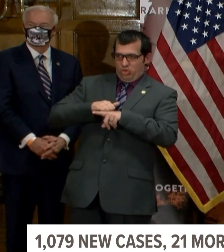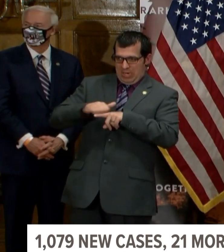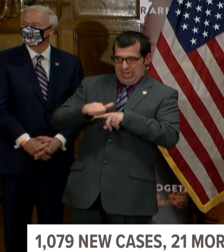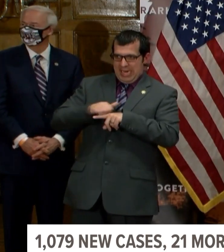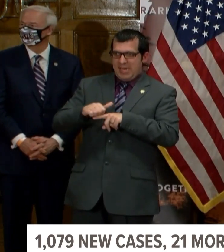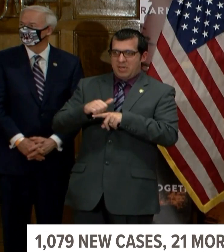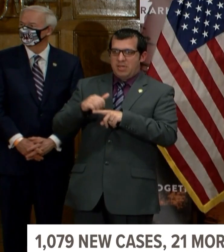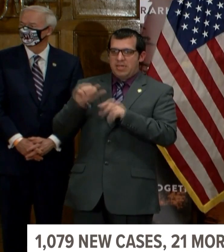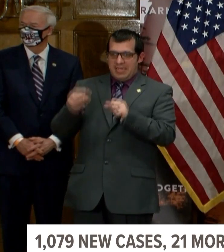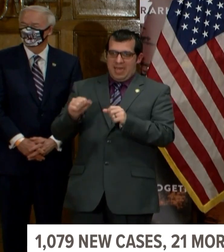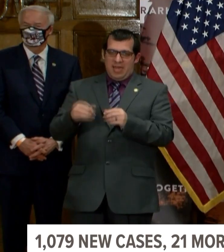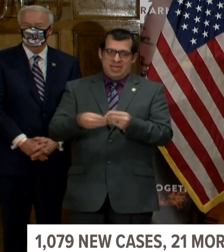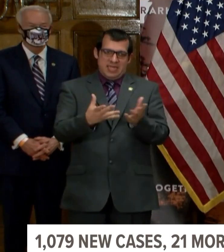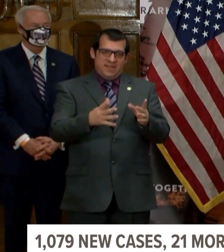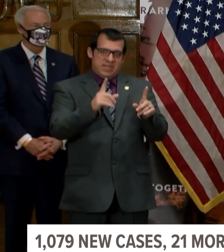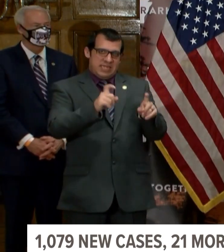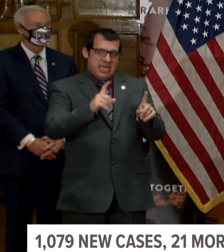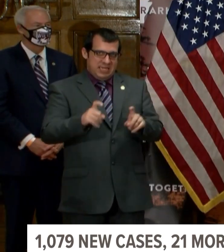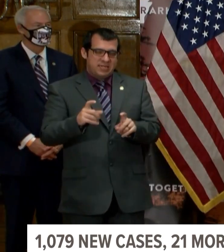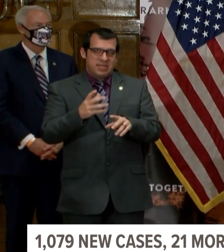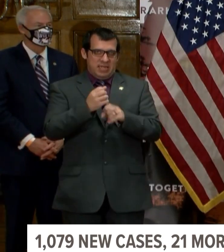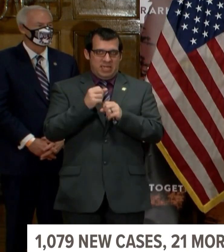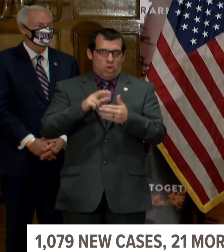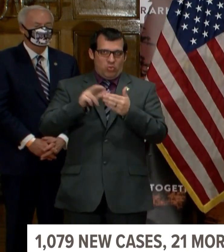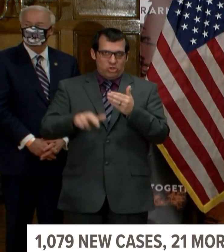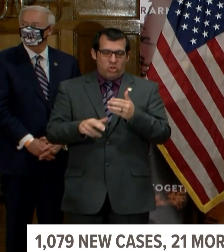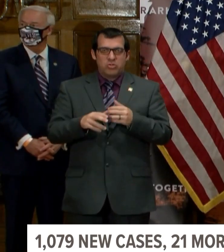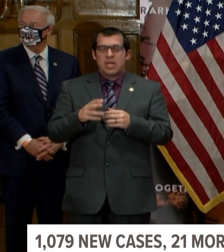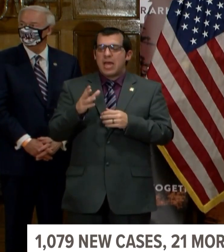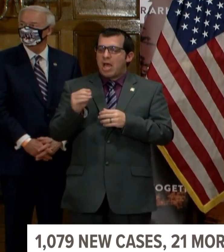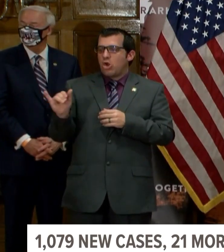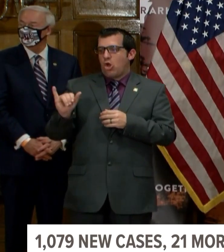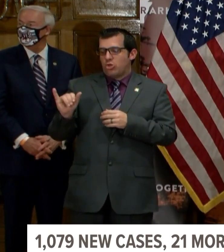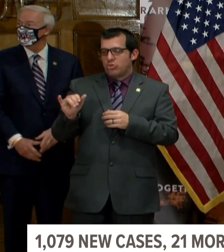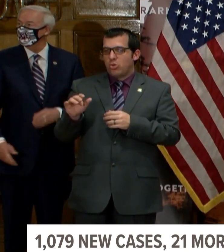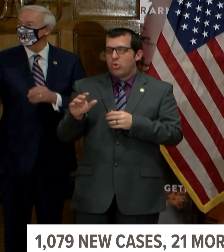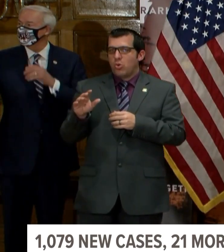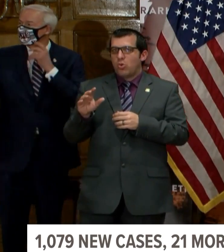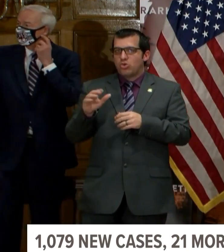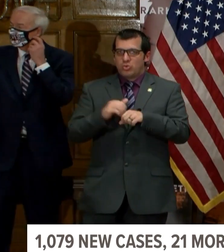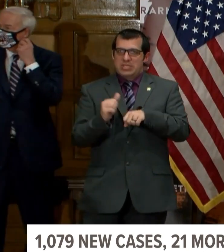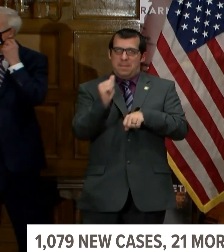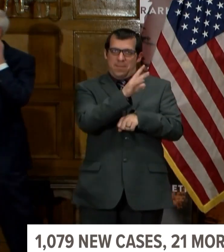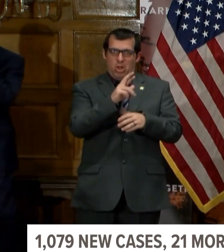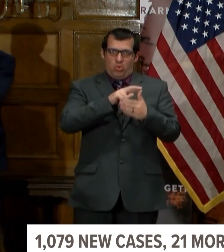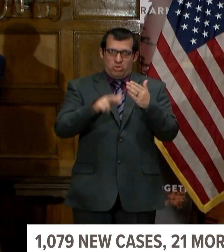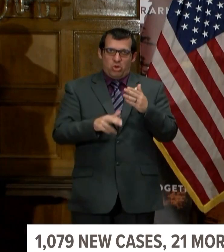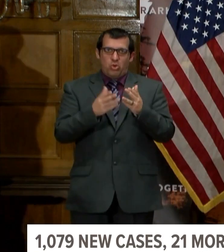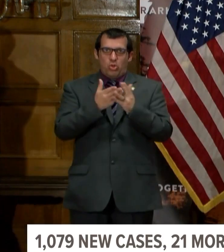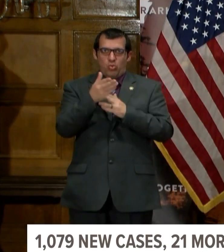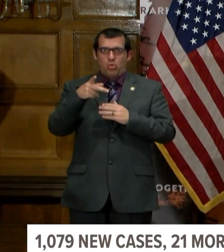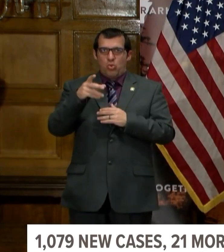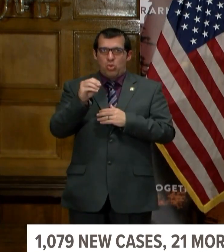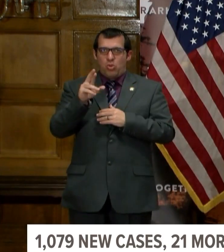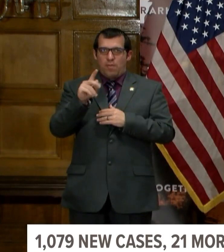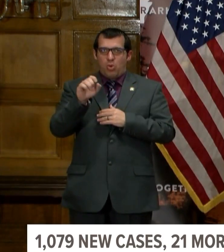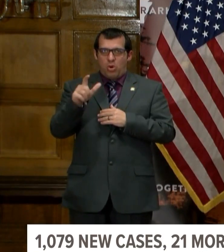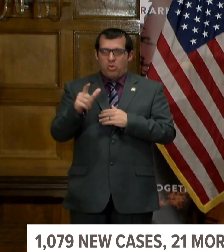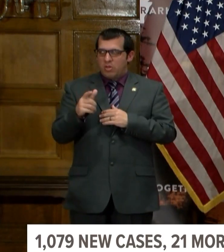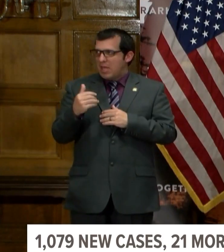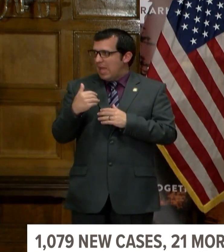the test and get the results, and also to submit the results through the portal. Is there a